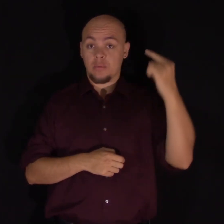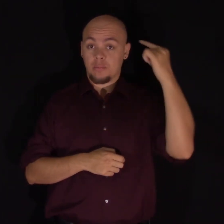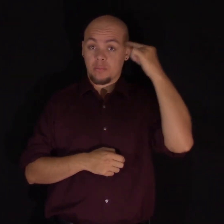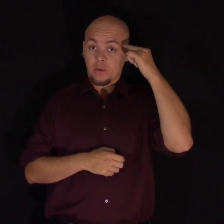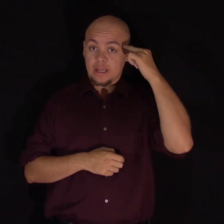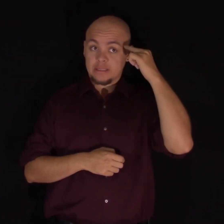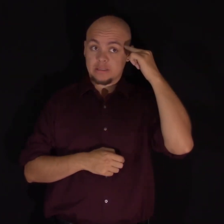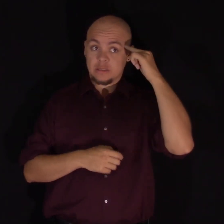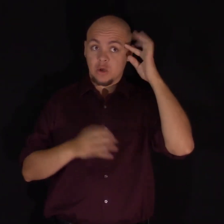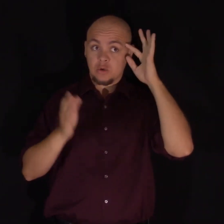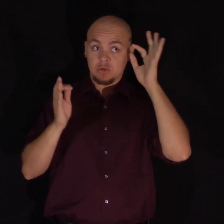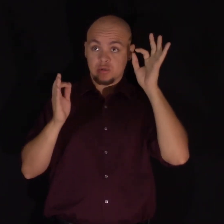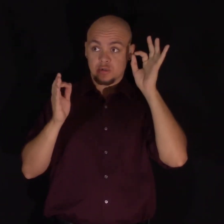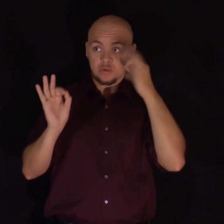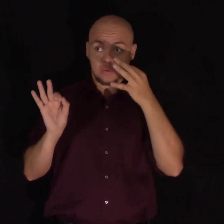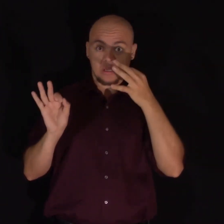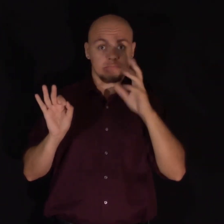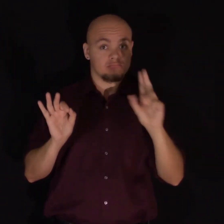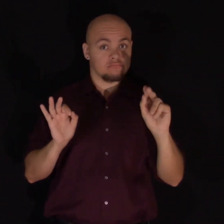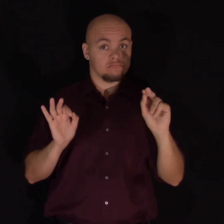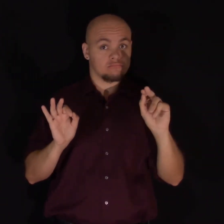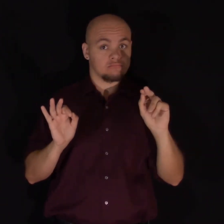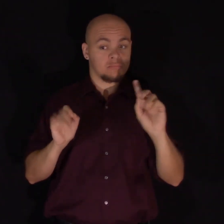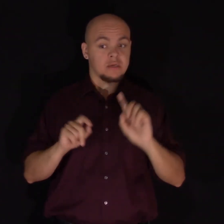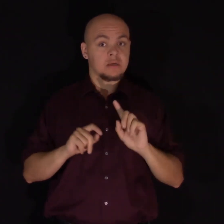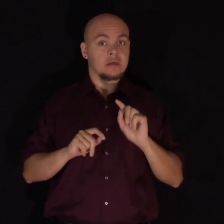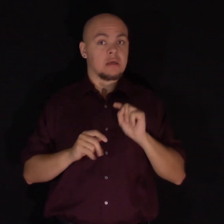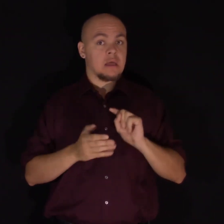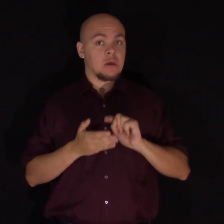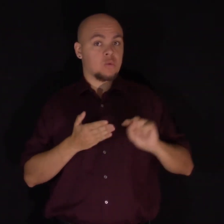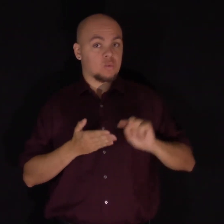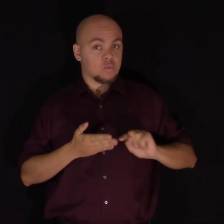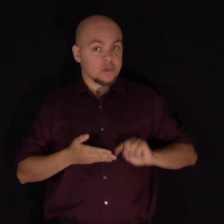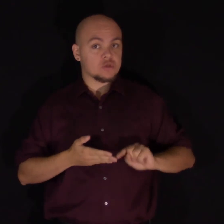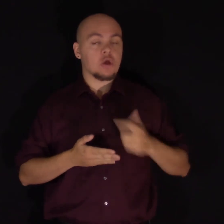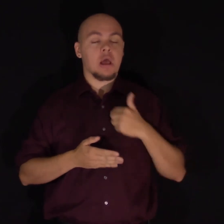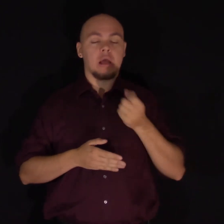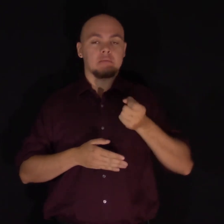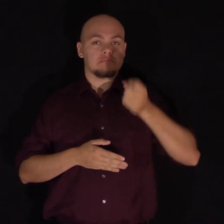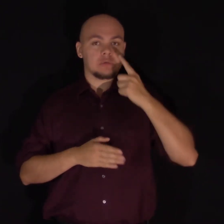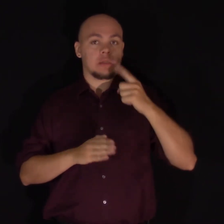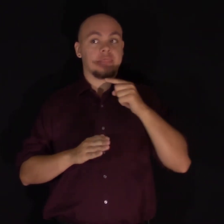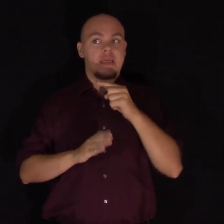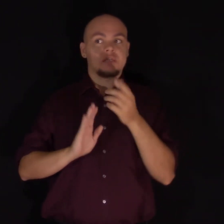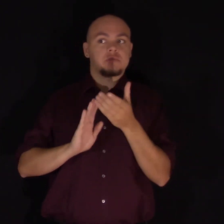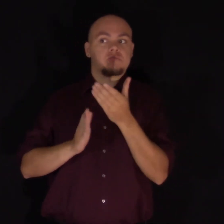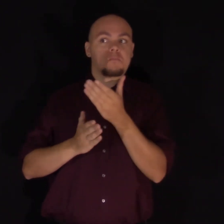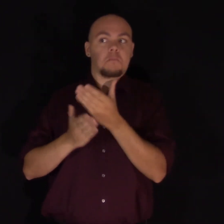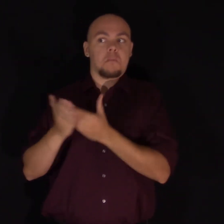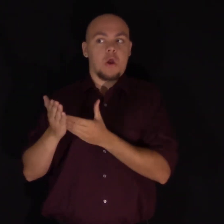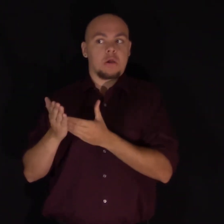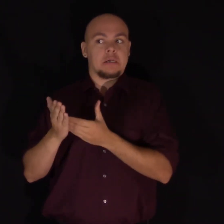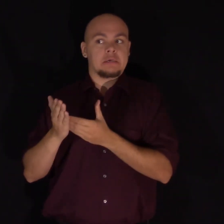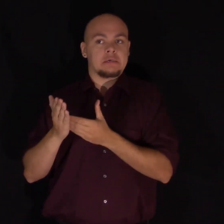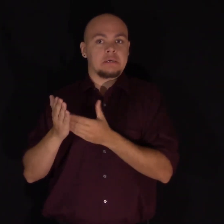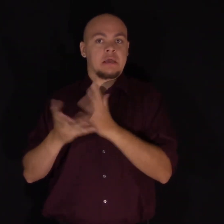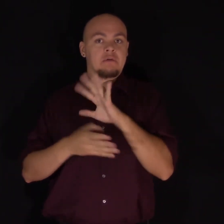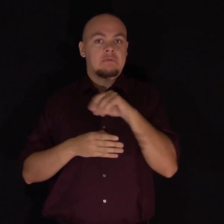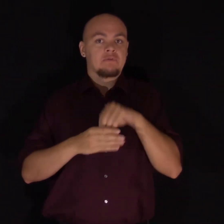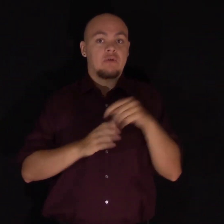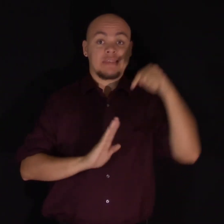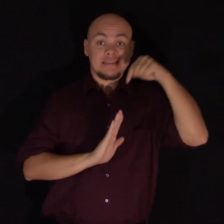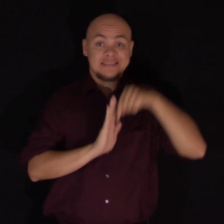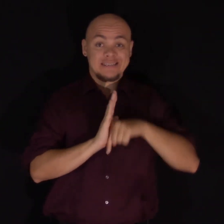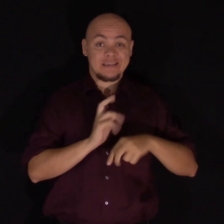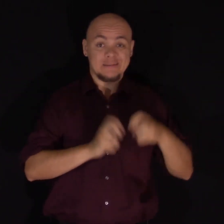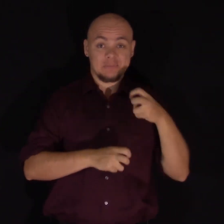distracted. But after looking at the research, this is what I've come to know as a symptom for the deeper problem, which runs